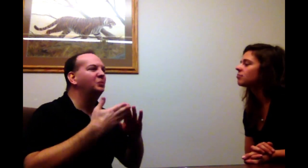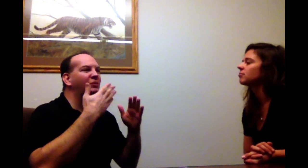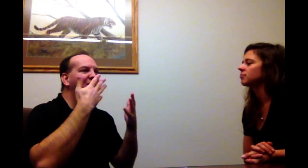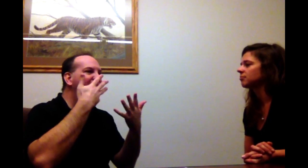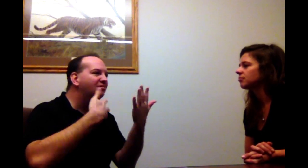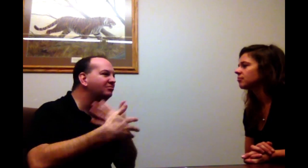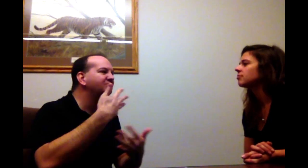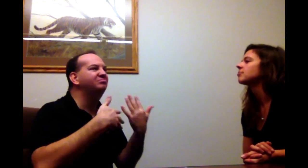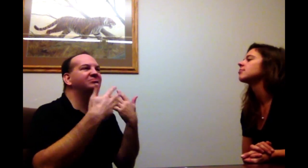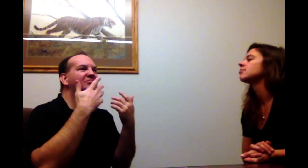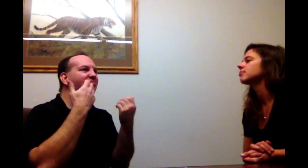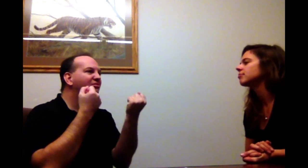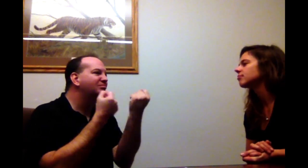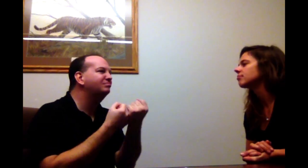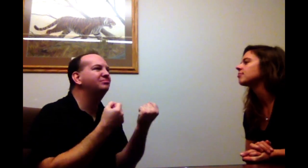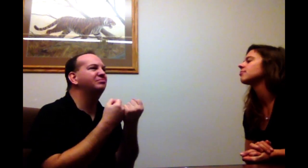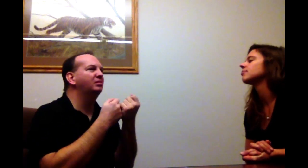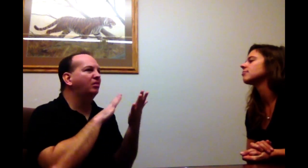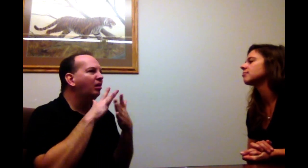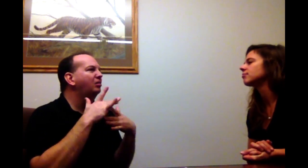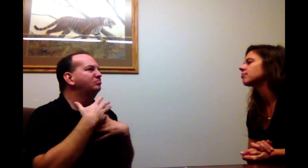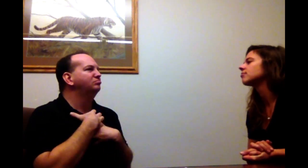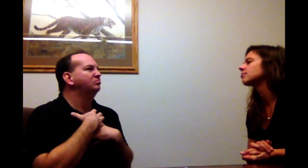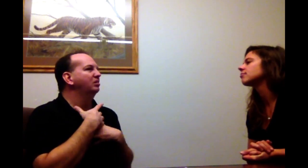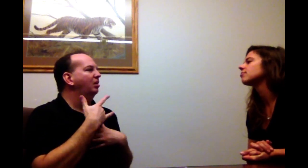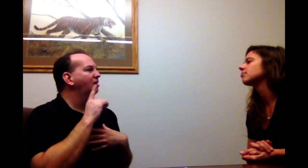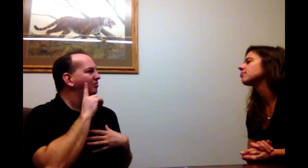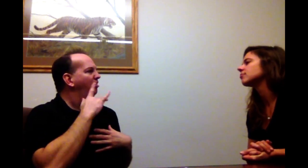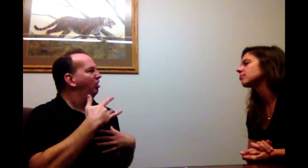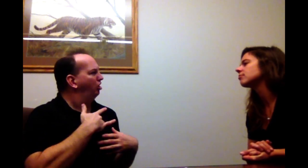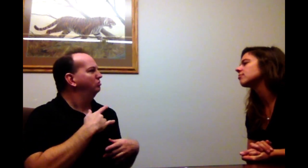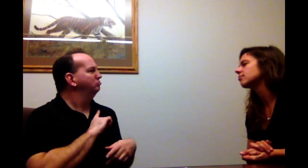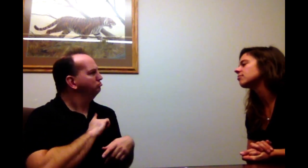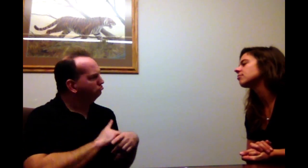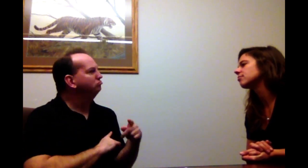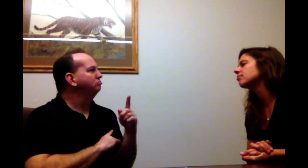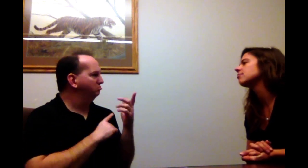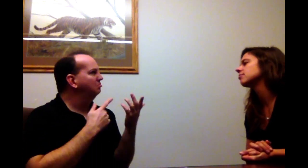and community and provide support and have a deaf heart.